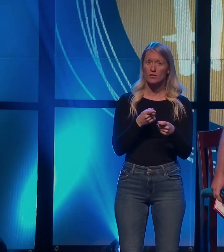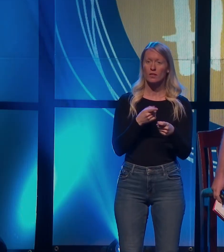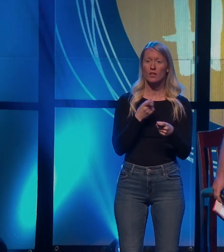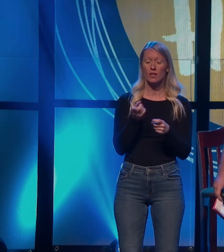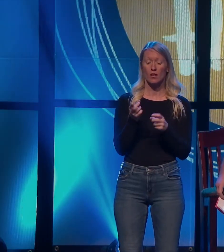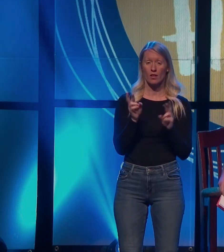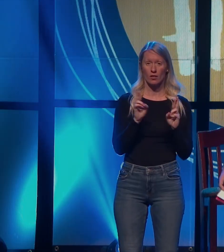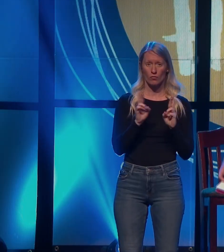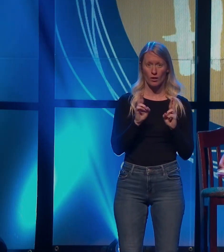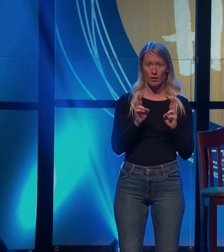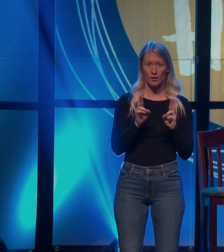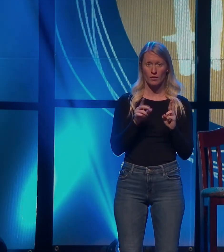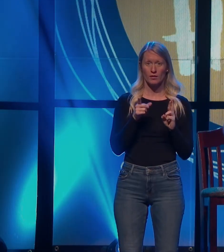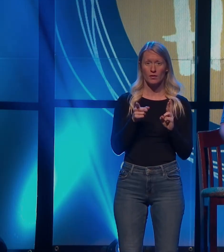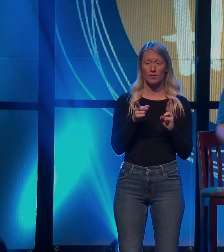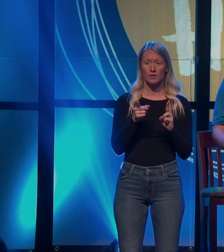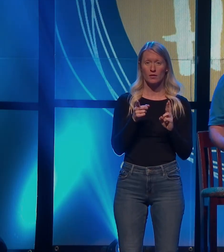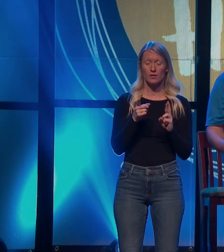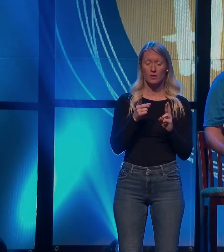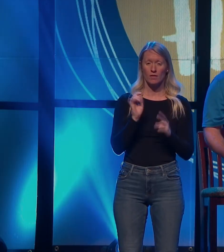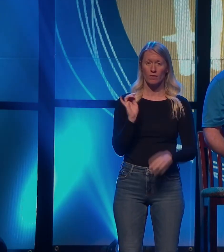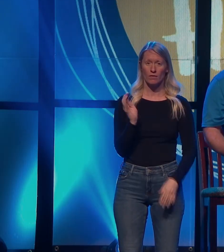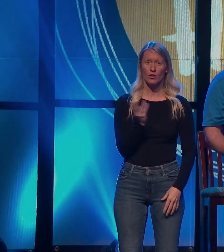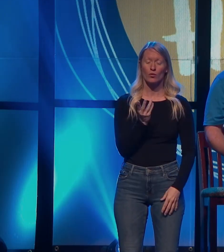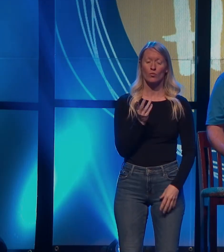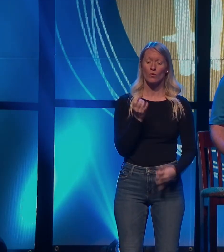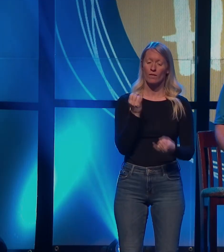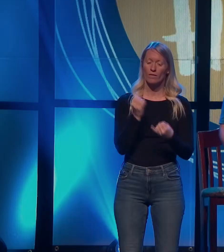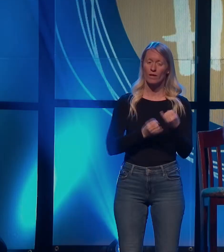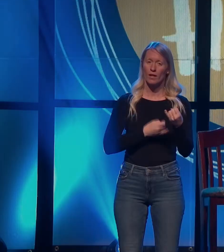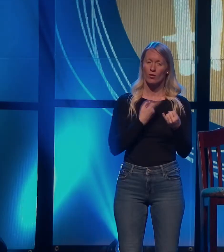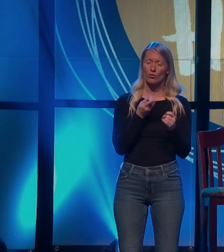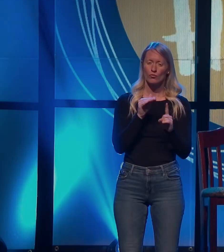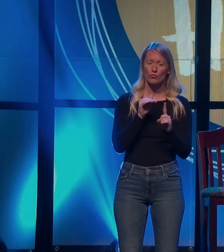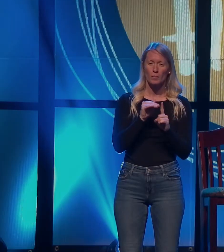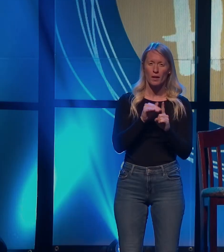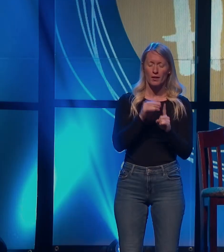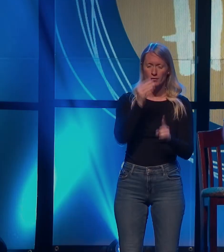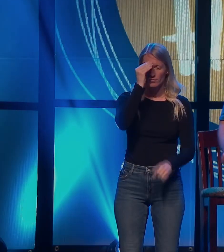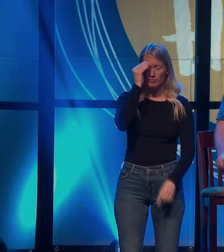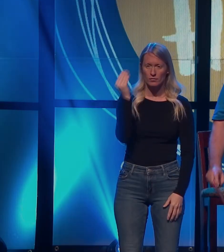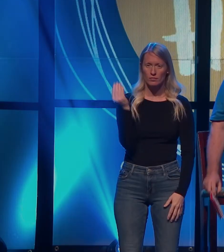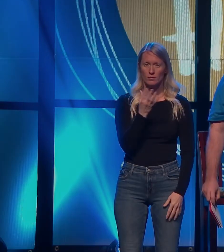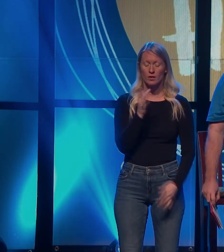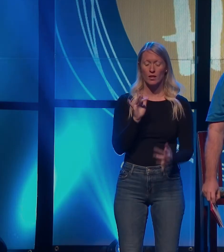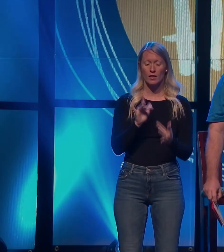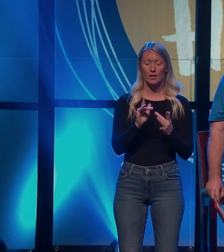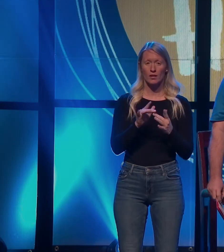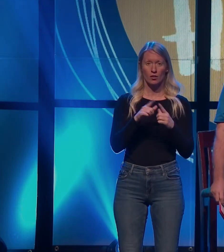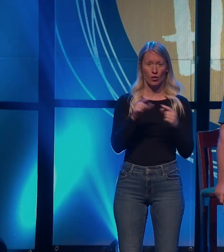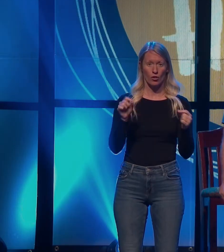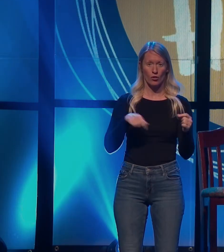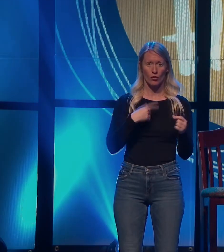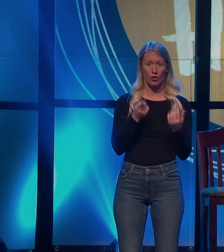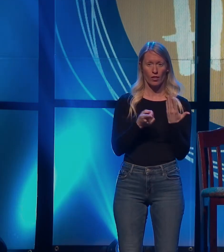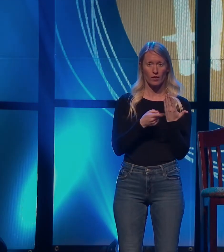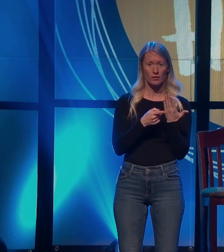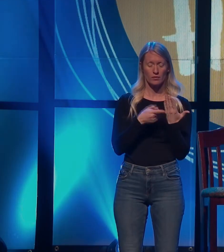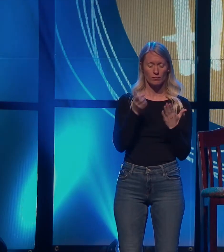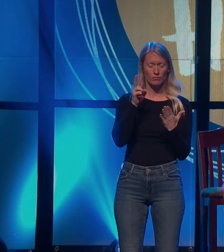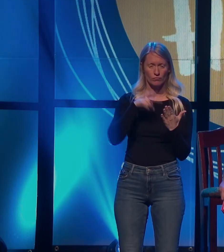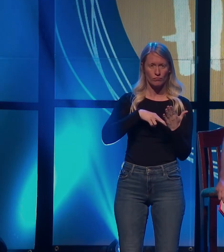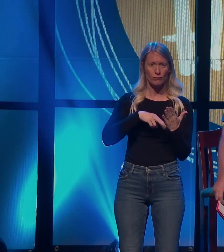those ready, we have a few final reminders. So as you're getting that connect card out, remember there are a few things on the back to look at. And